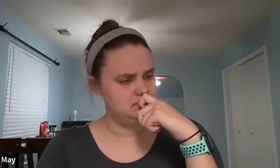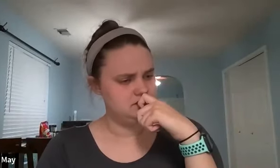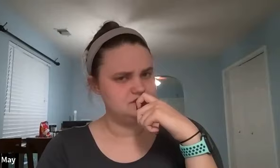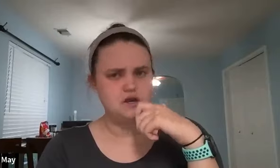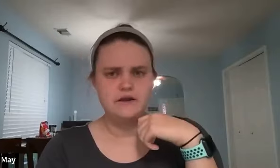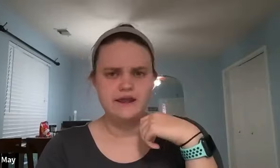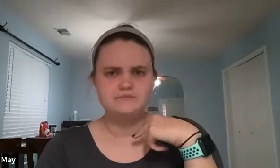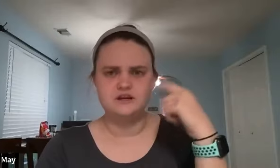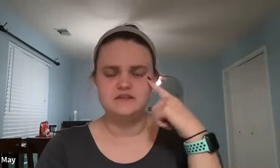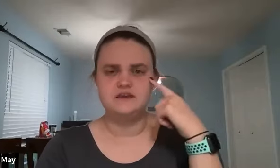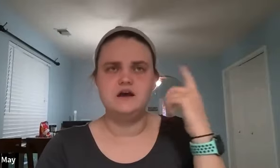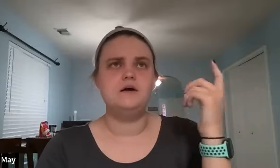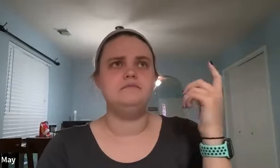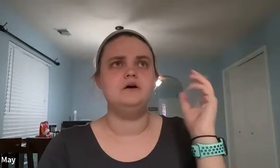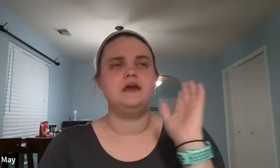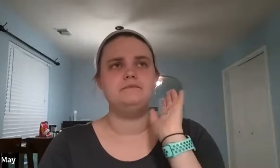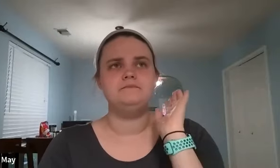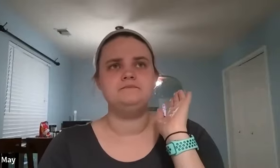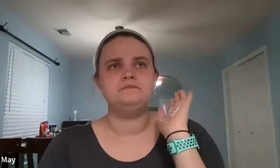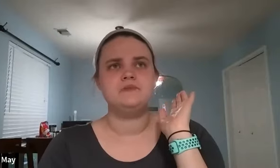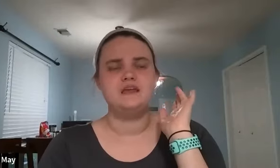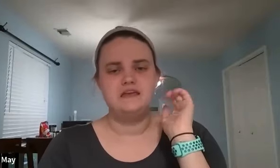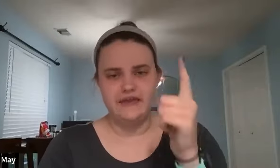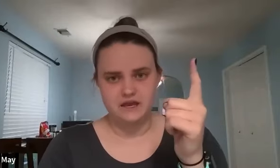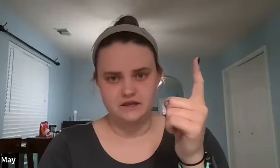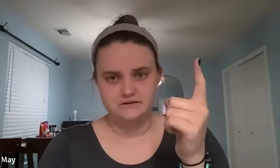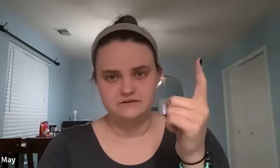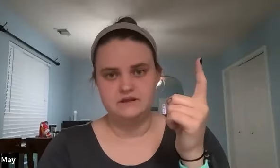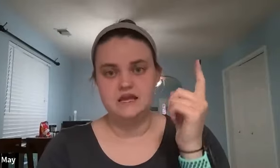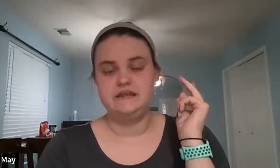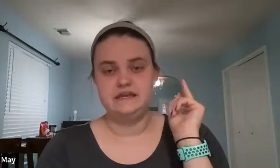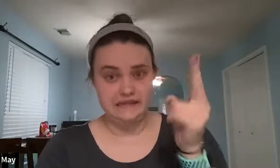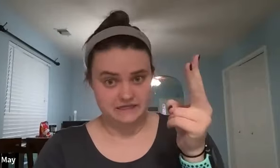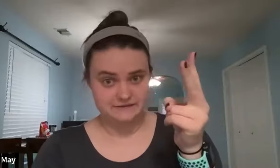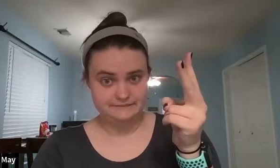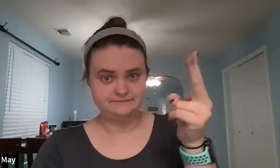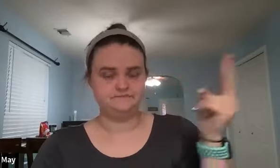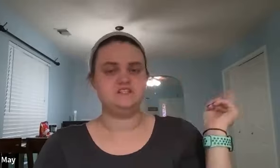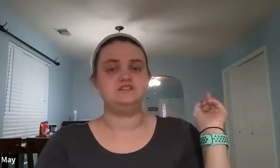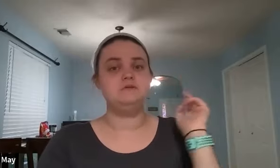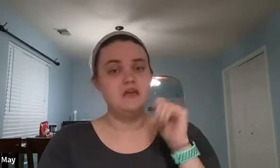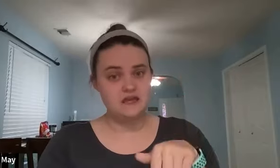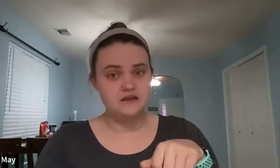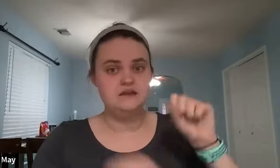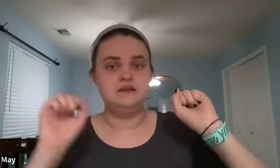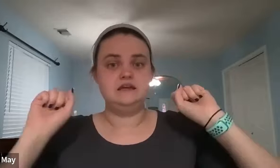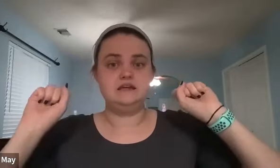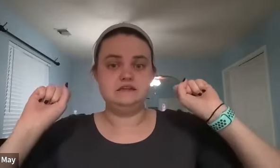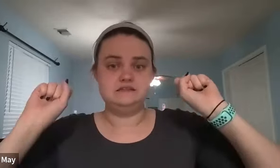me. Sorry, I'm trying to think. Okay. Can and then get. So can is